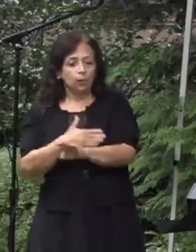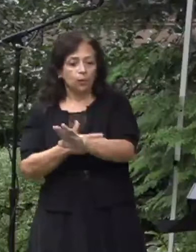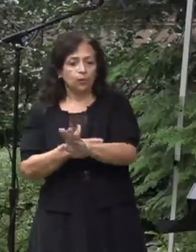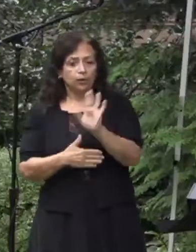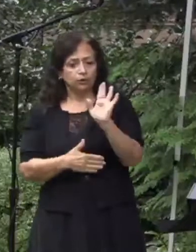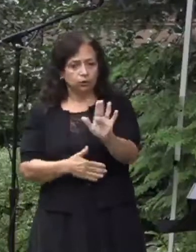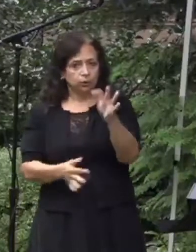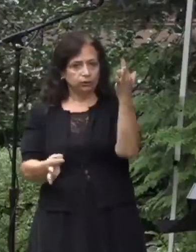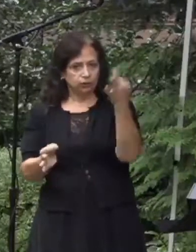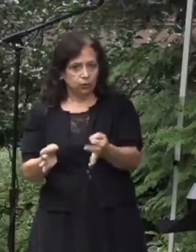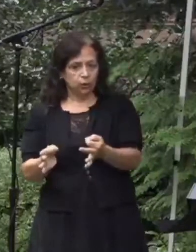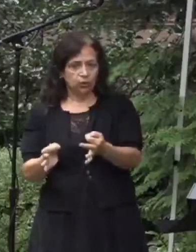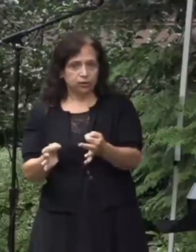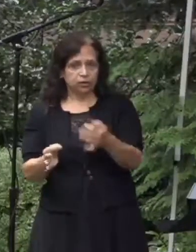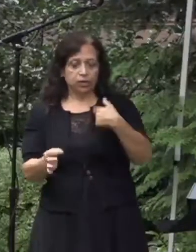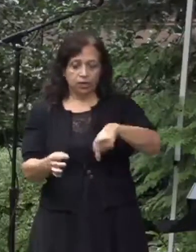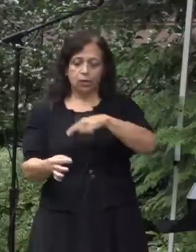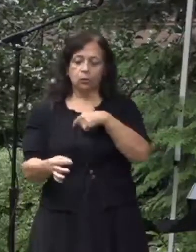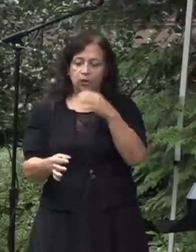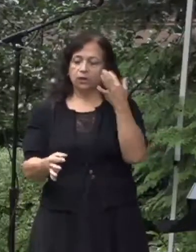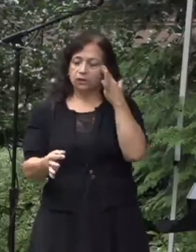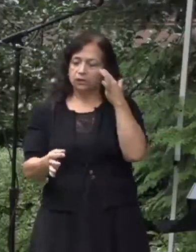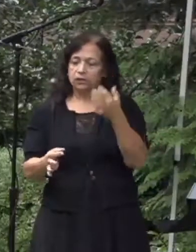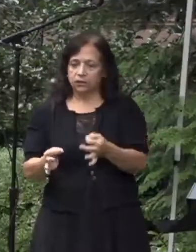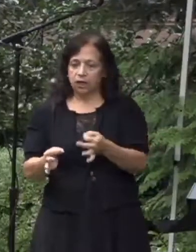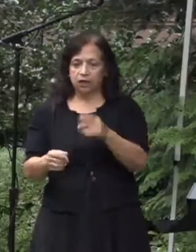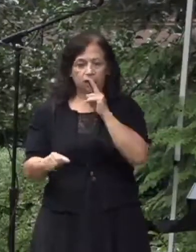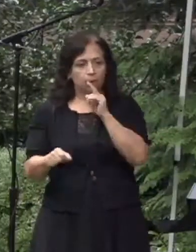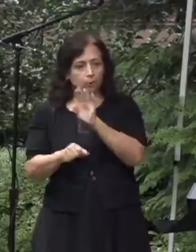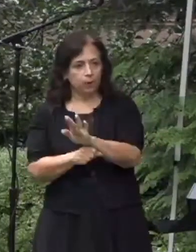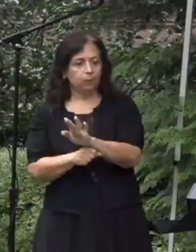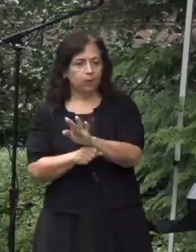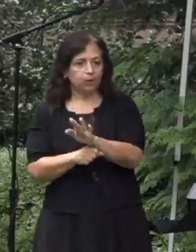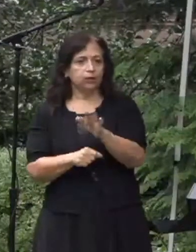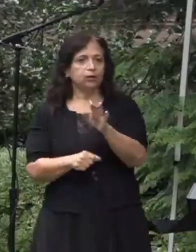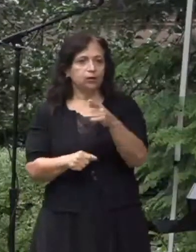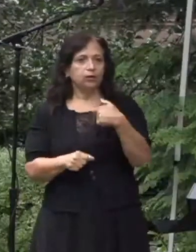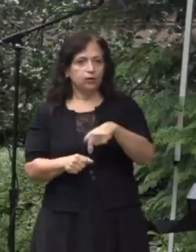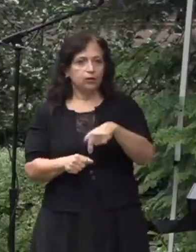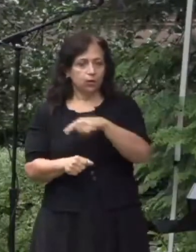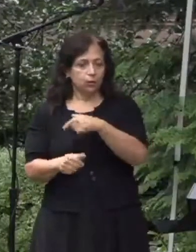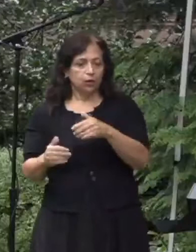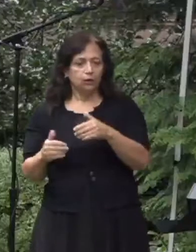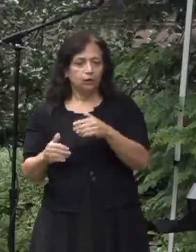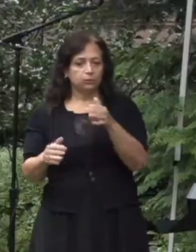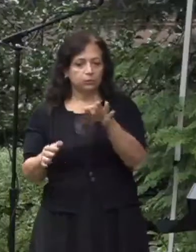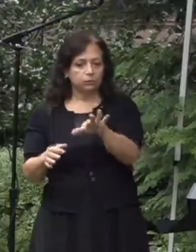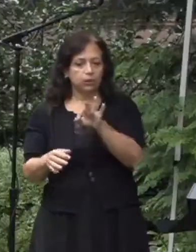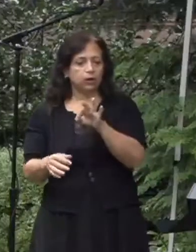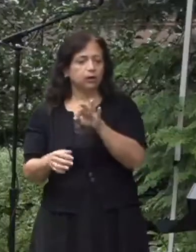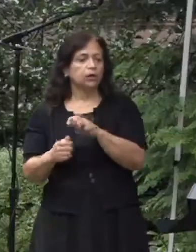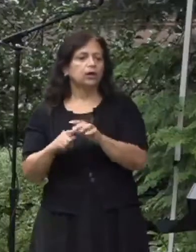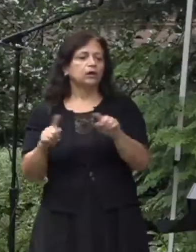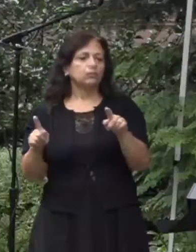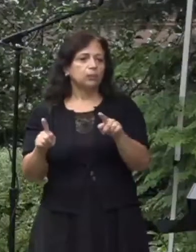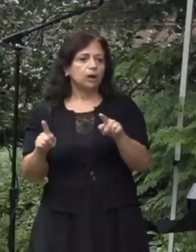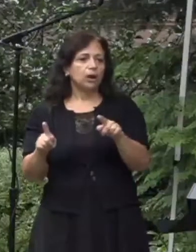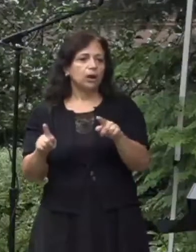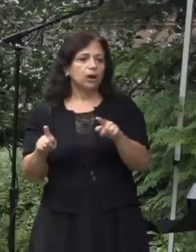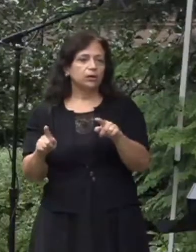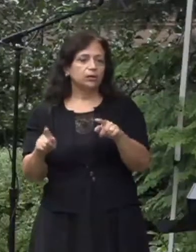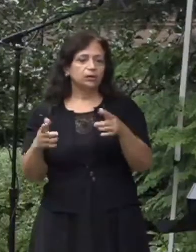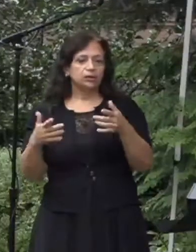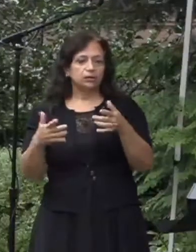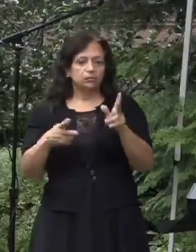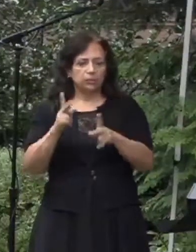choice we make. It's a commitment we make. But folks, still,